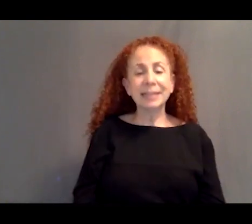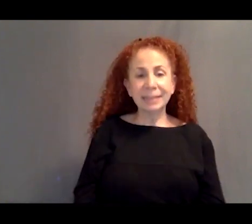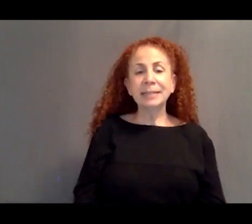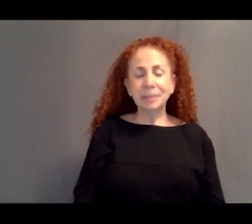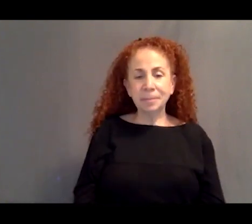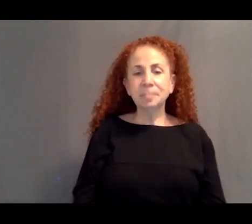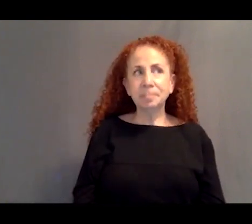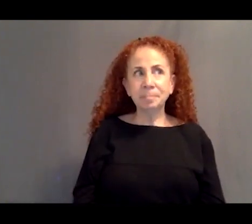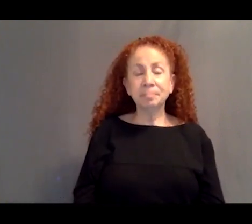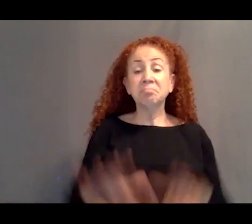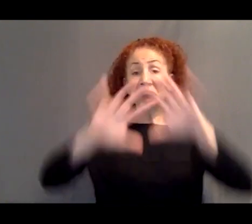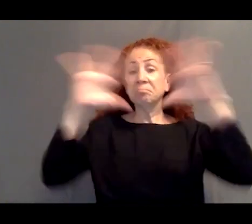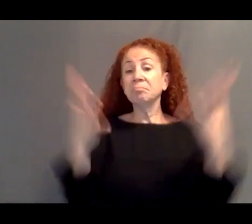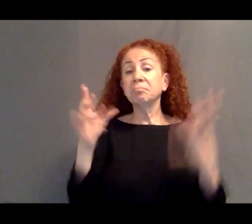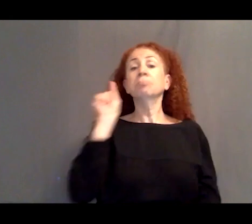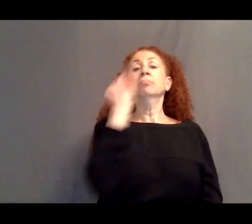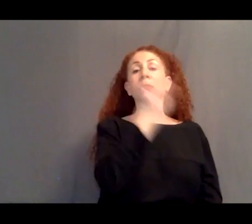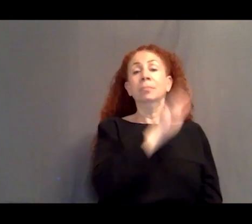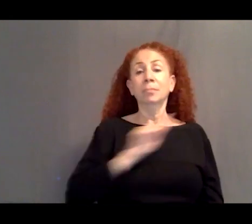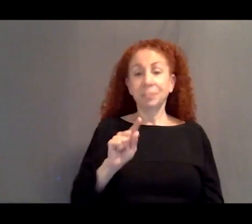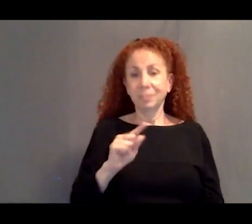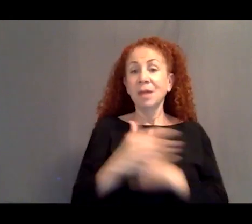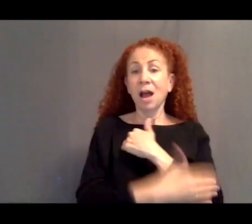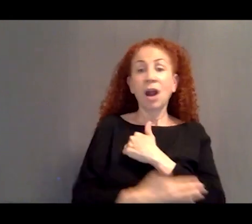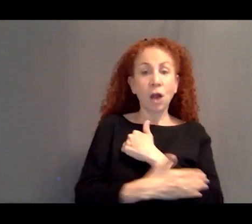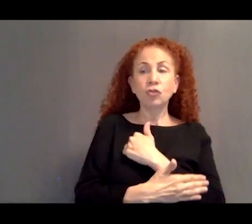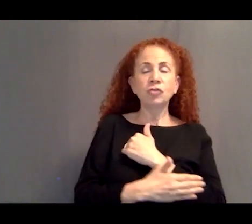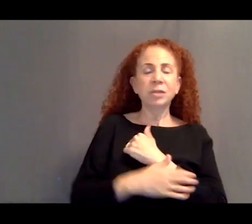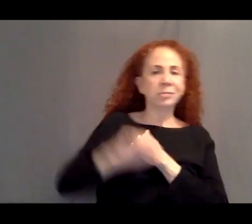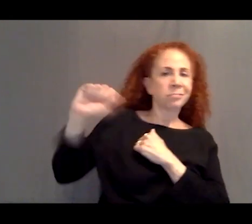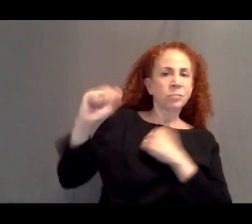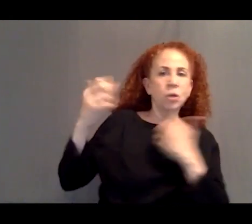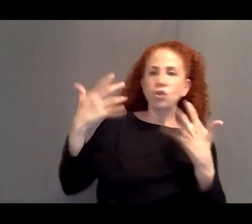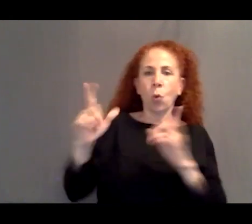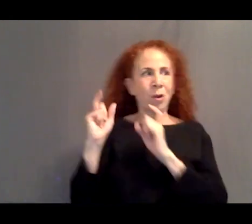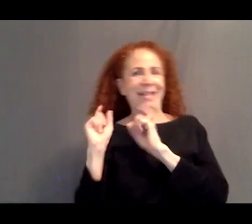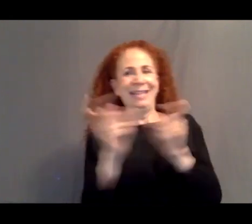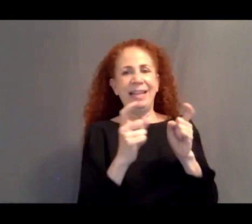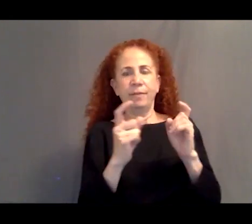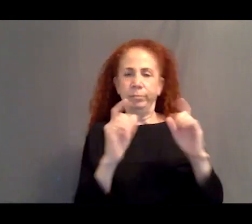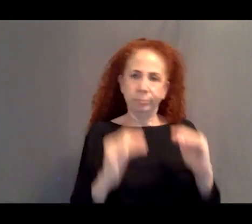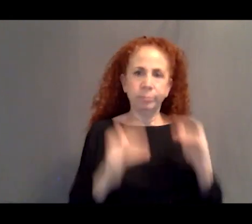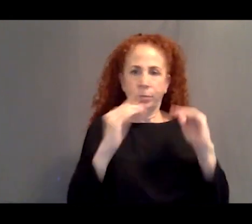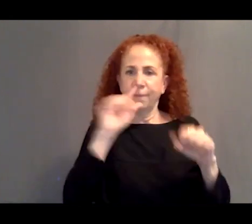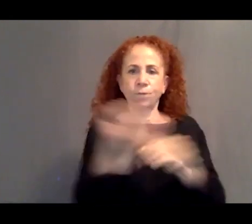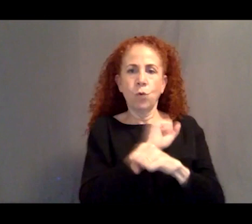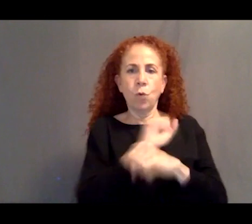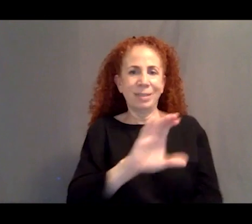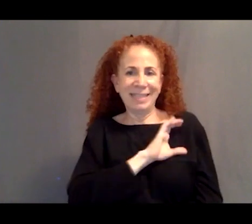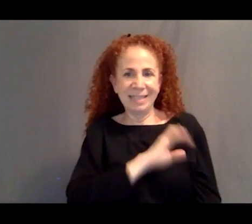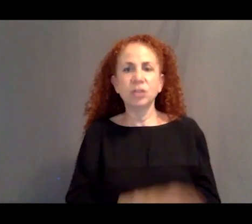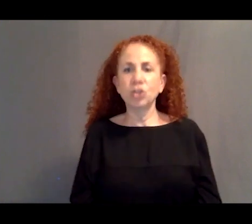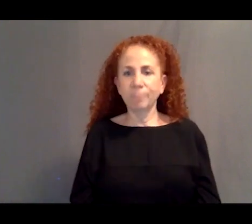nations are pushing back against formal citizenship, these kind of semi-legal policies